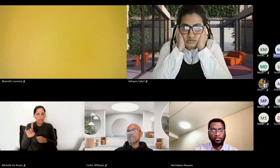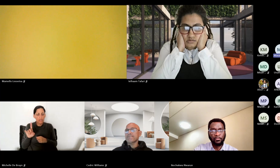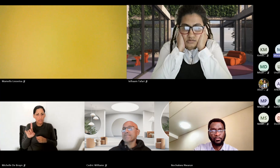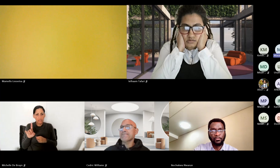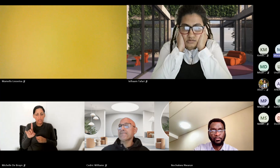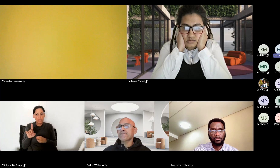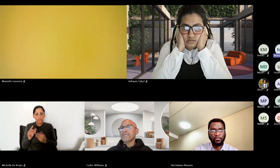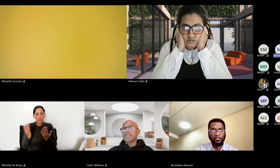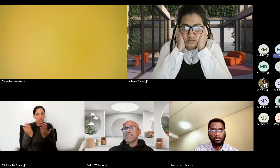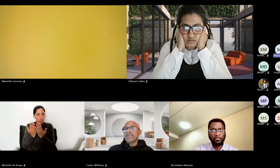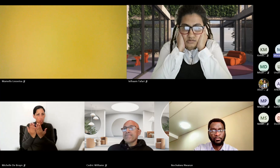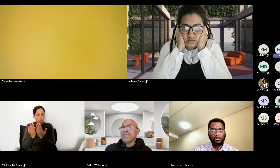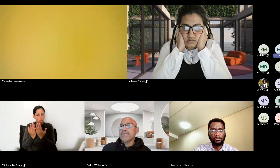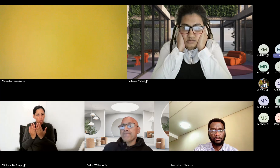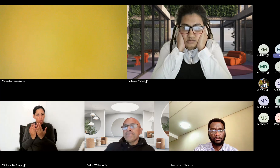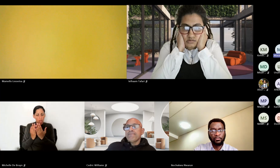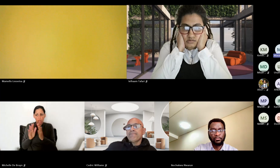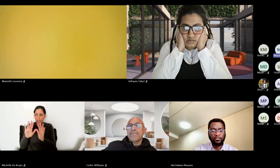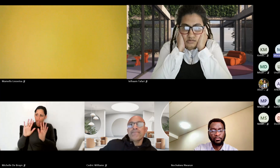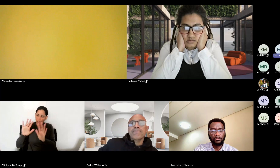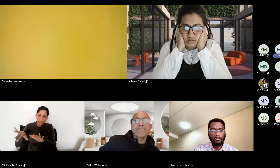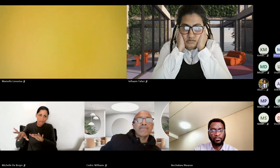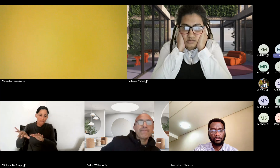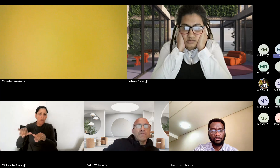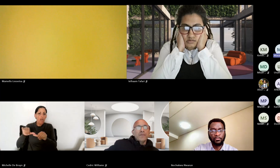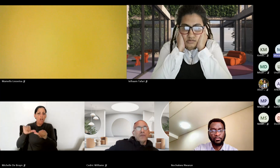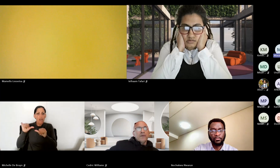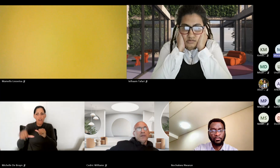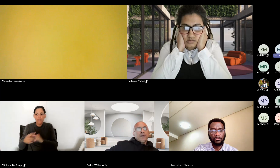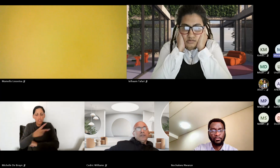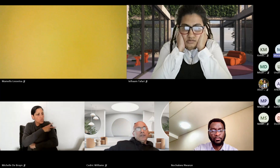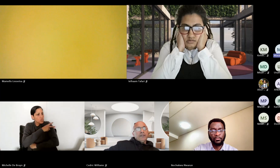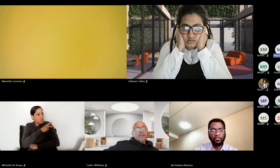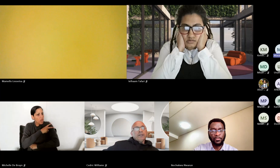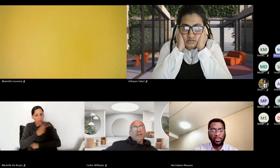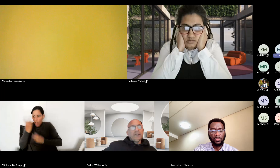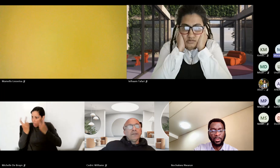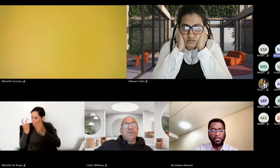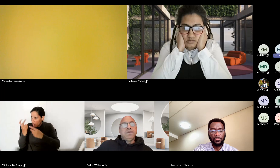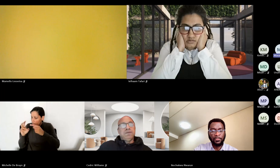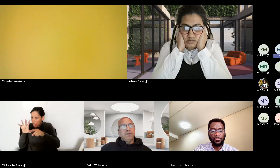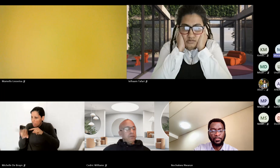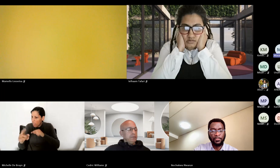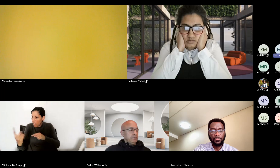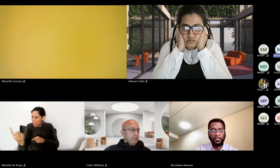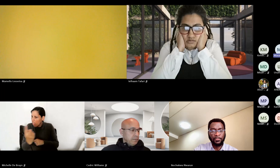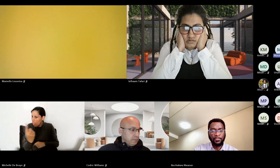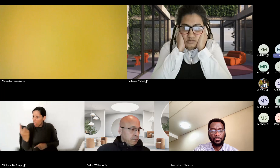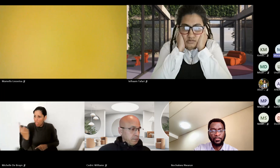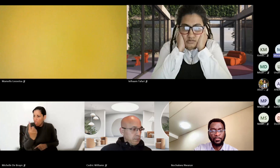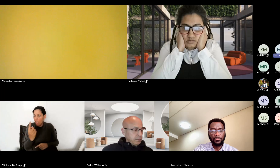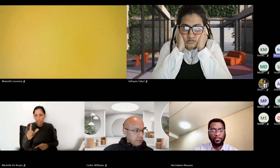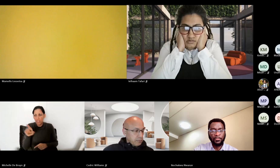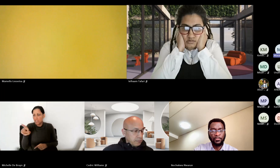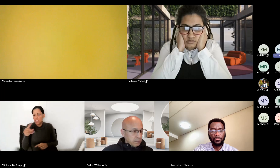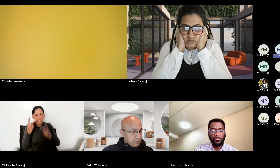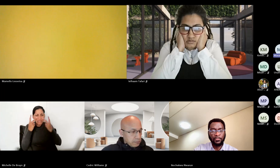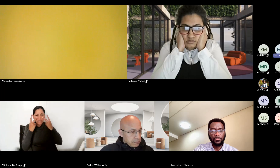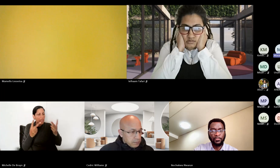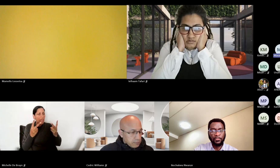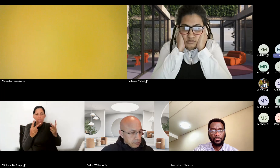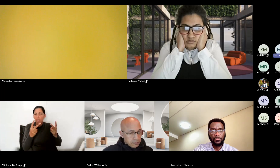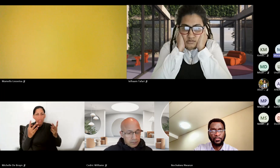the security found her there and she was not able to see properly. So I was thinking,